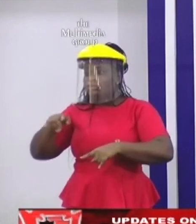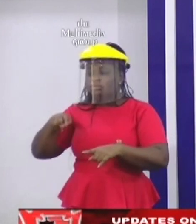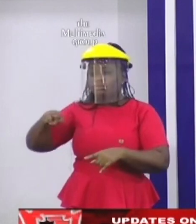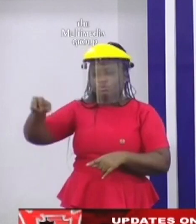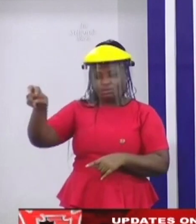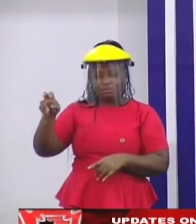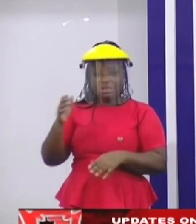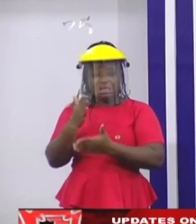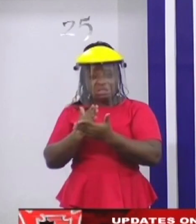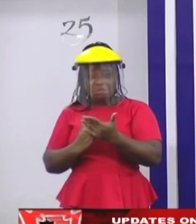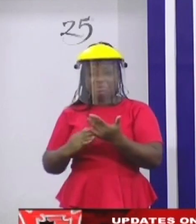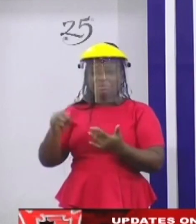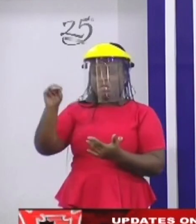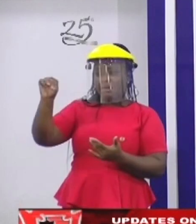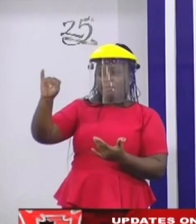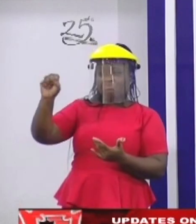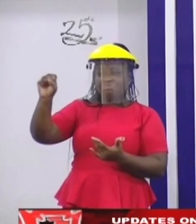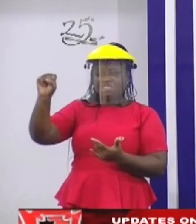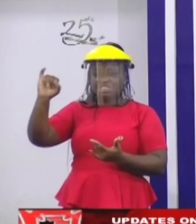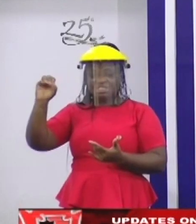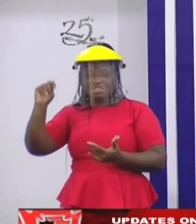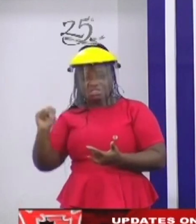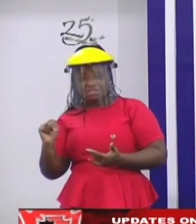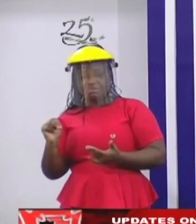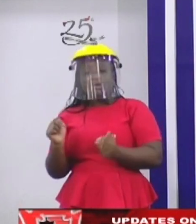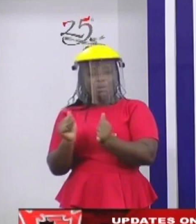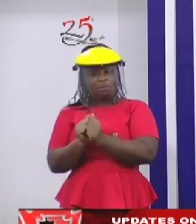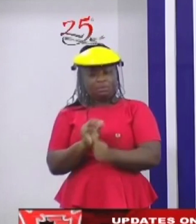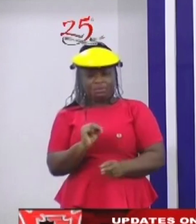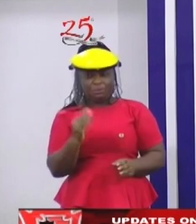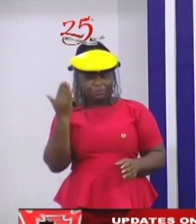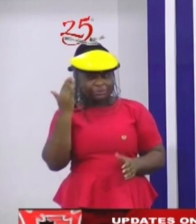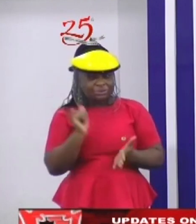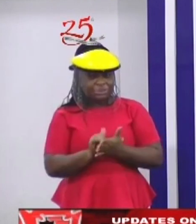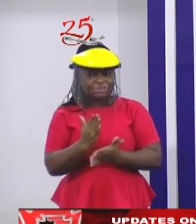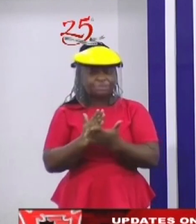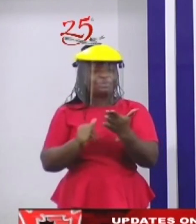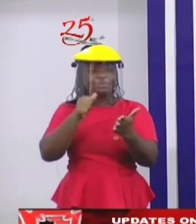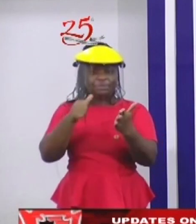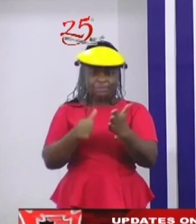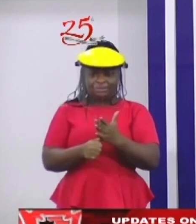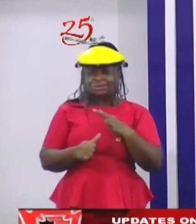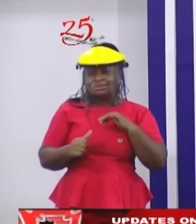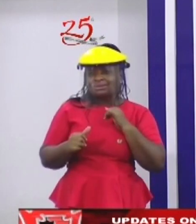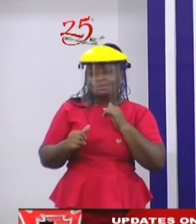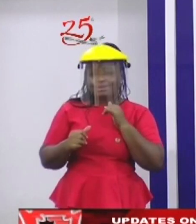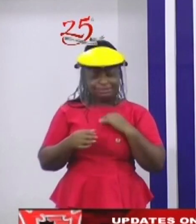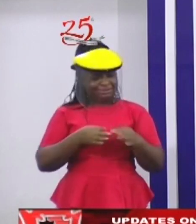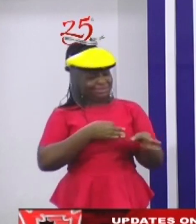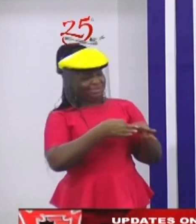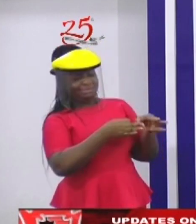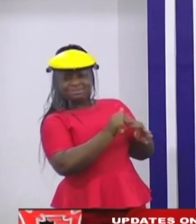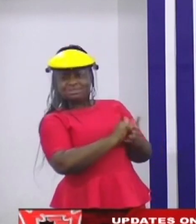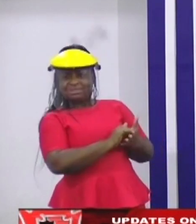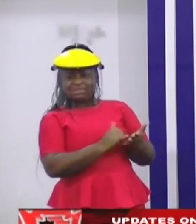the mission, some of the missions have sent out letters to Ghanaians who are registered with them. We notice that some of those letters are being interpreted to mean that